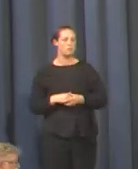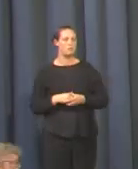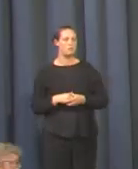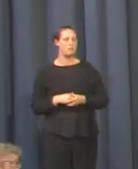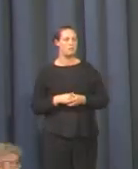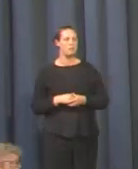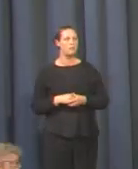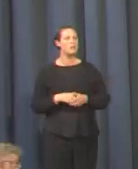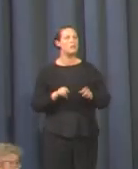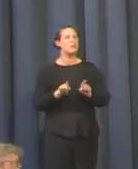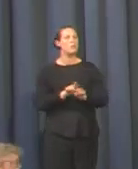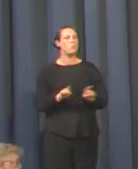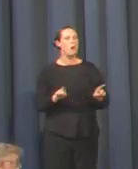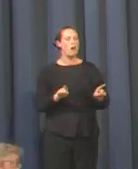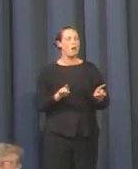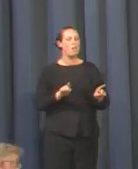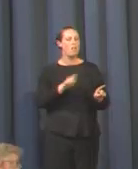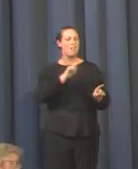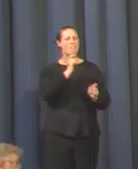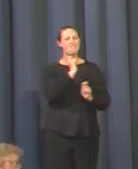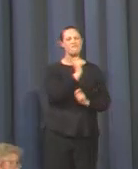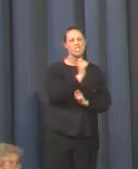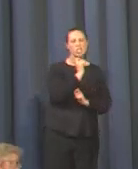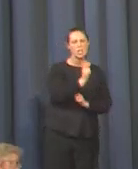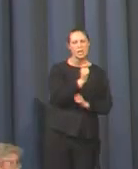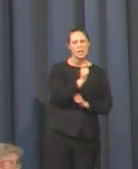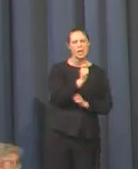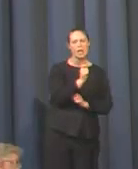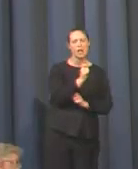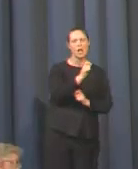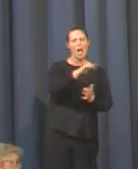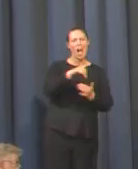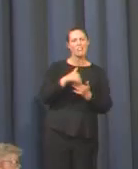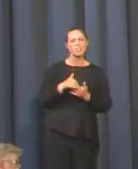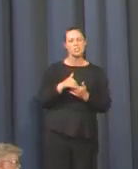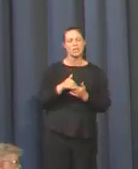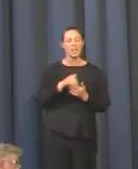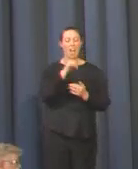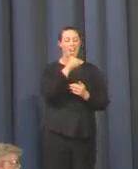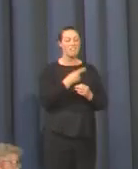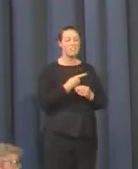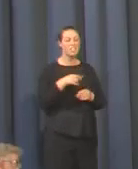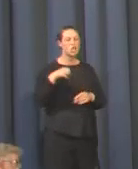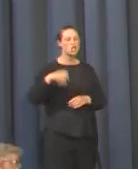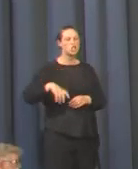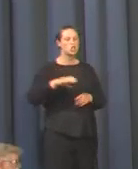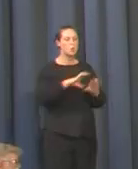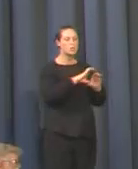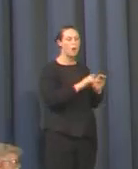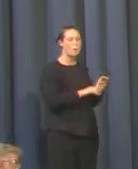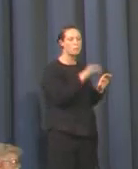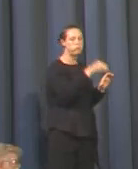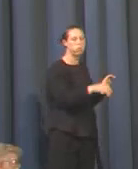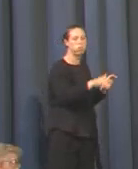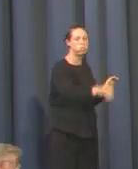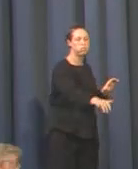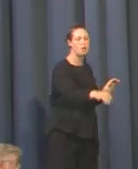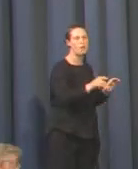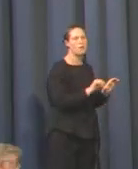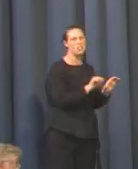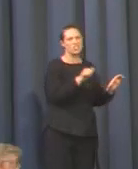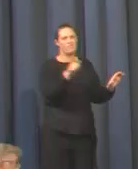want to avoid fishing or harvesting around any sewage outflows or outflows in general, or boat